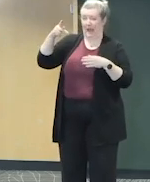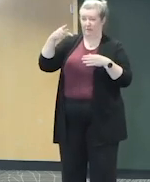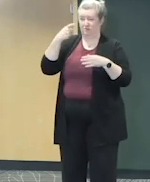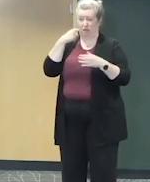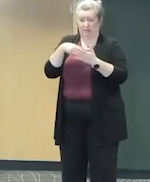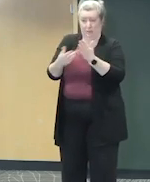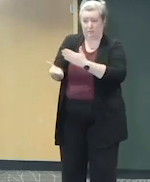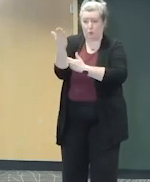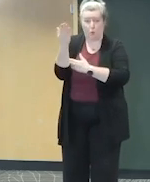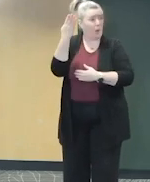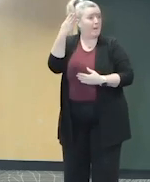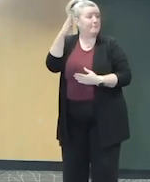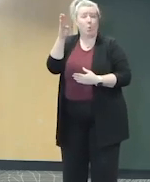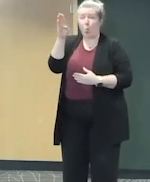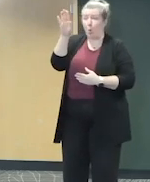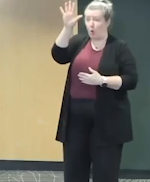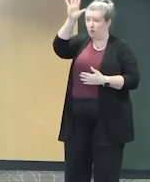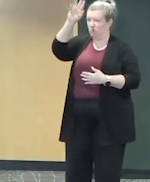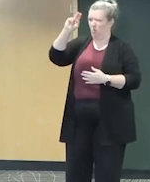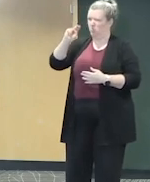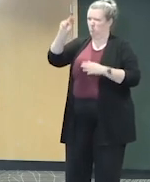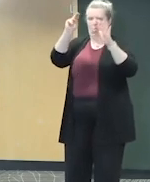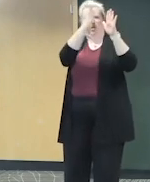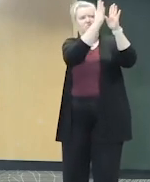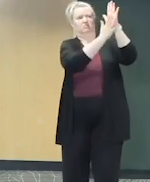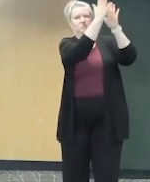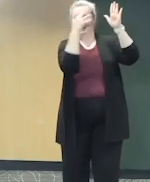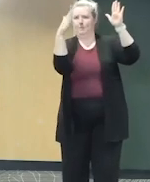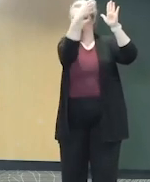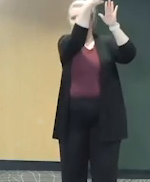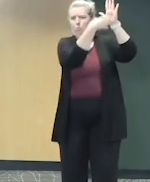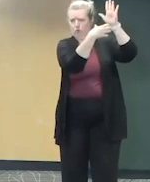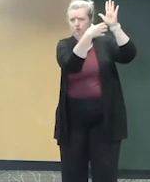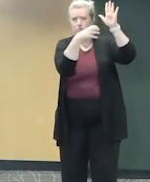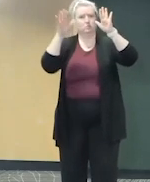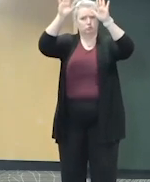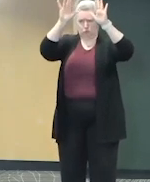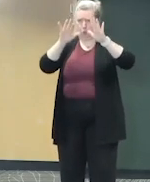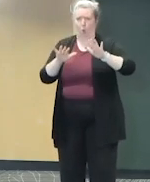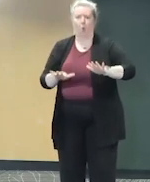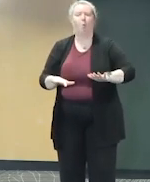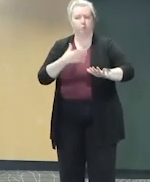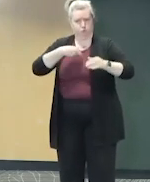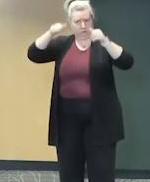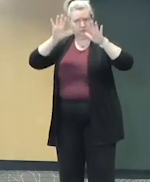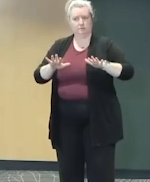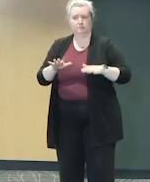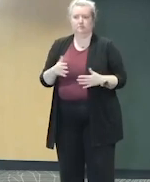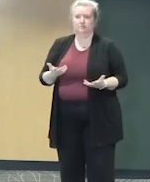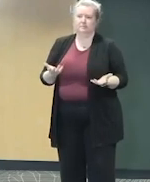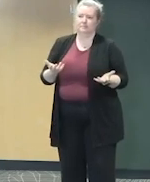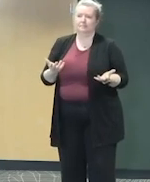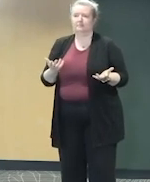to be entirely, if not nearly entirely, snow. The pink is a wintry mix, could go